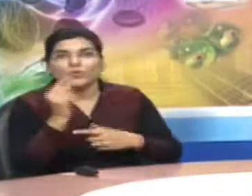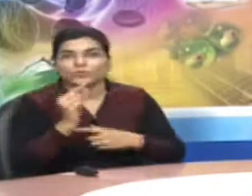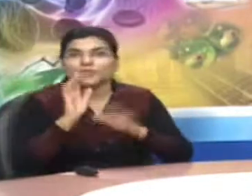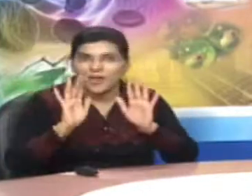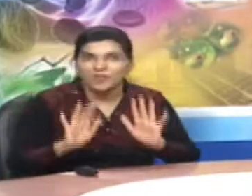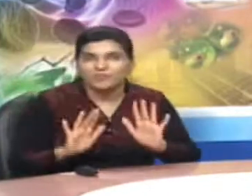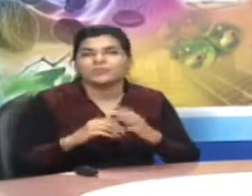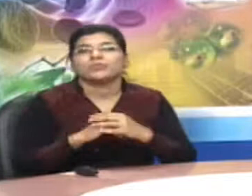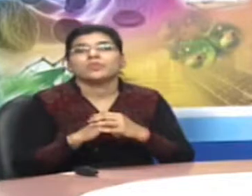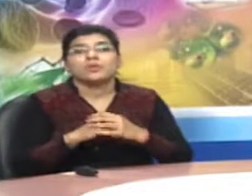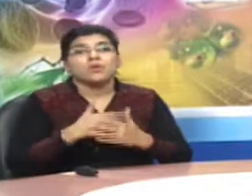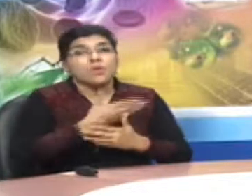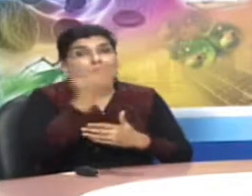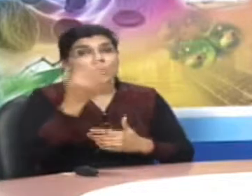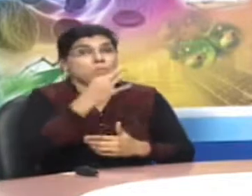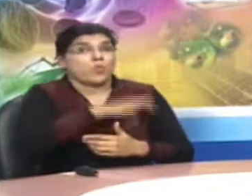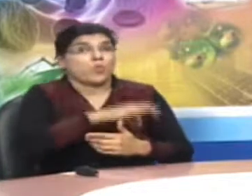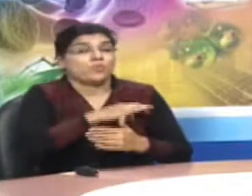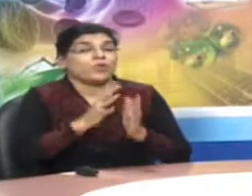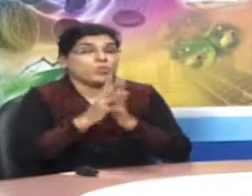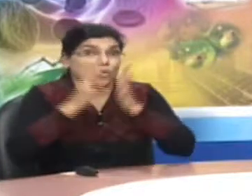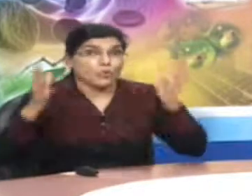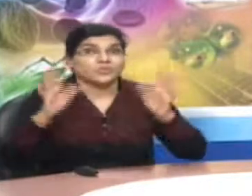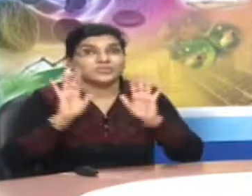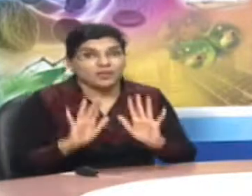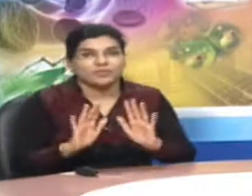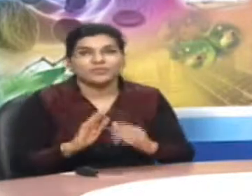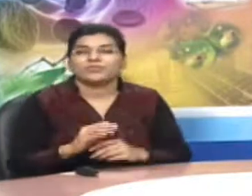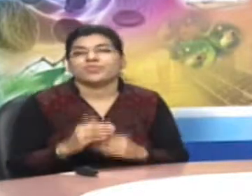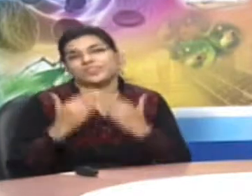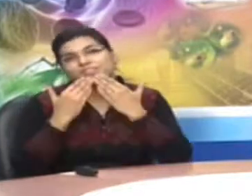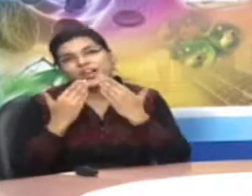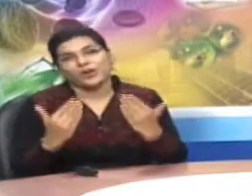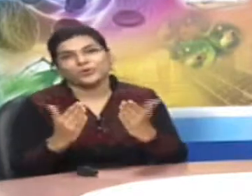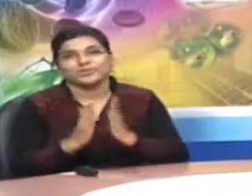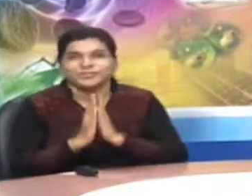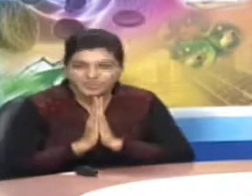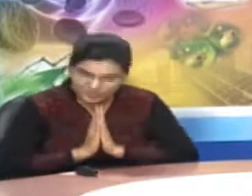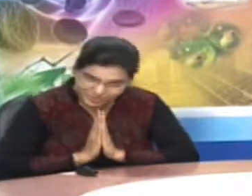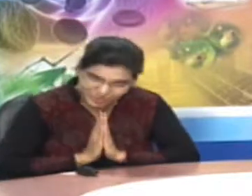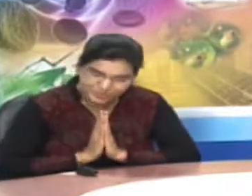You can use the presentations to influence more and more people. Thank you.